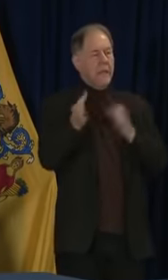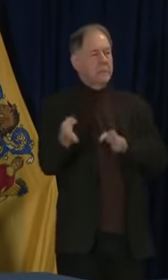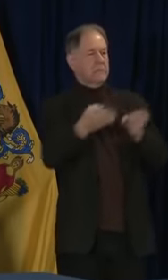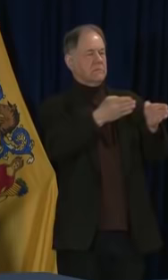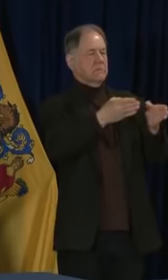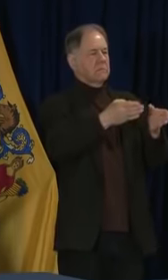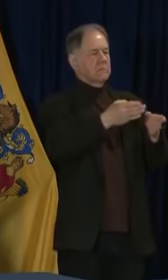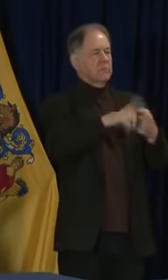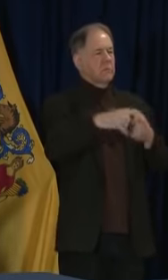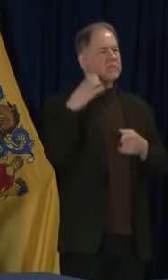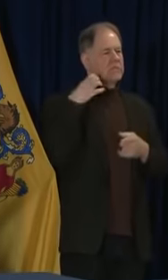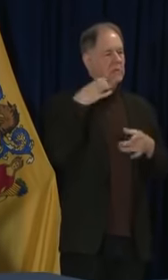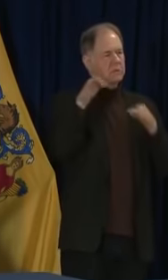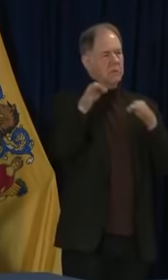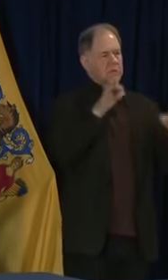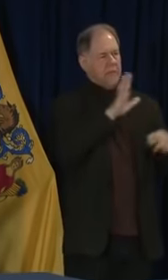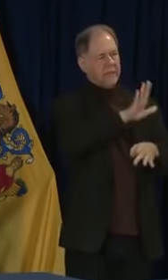say a few words.